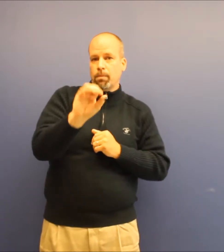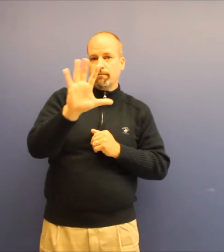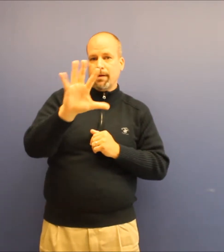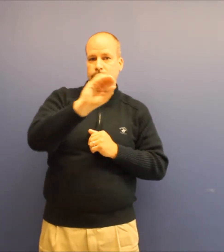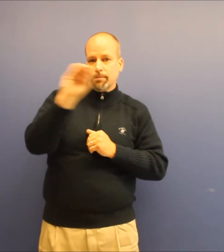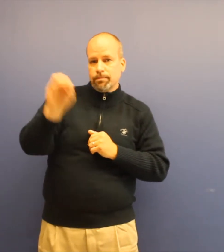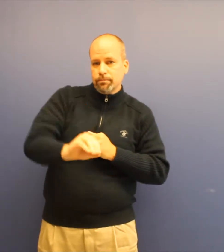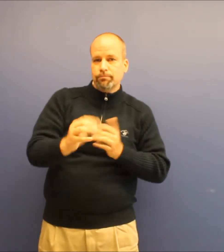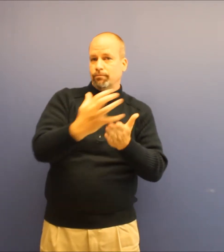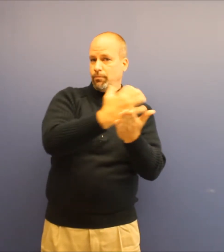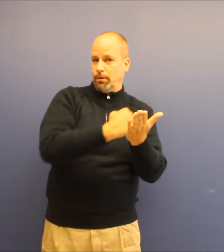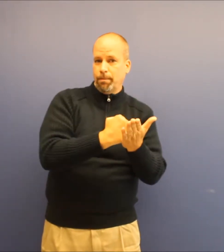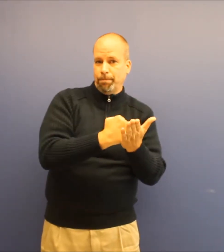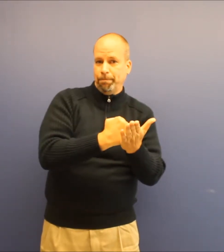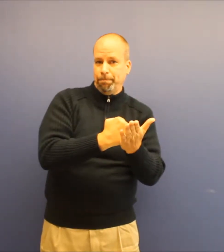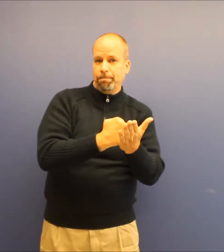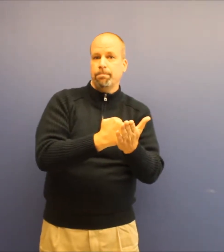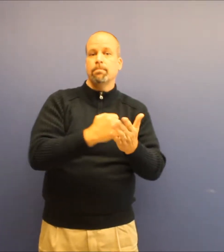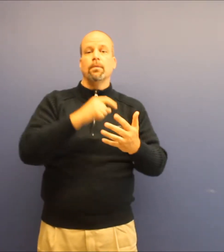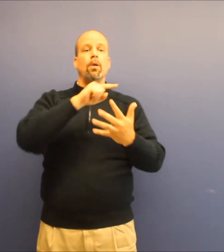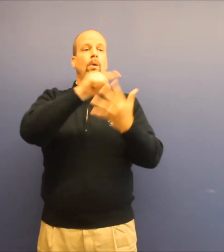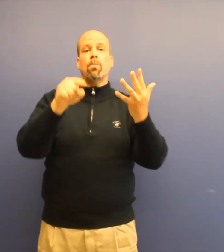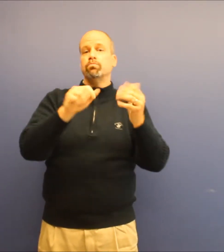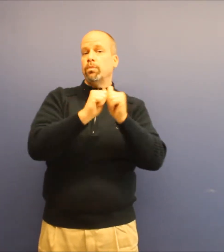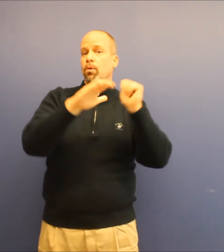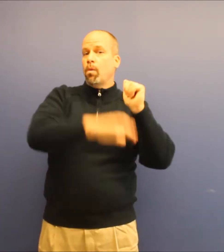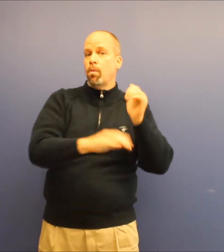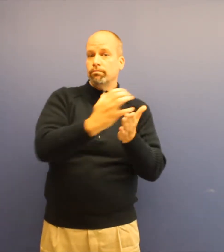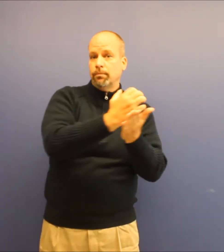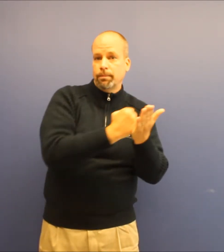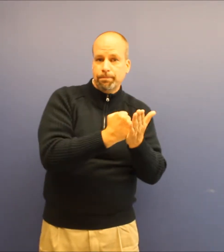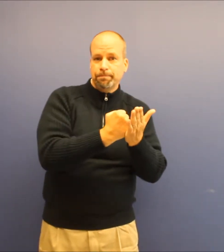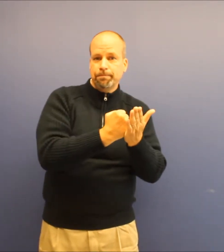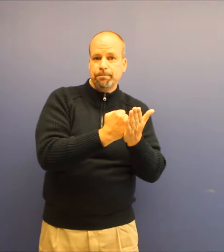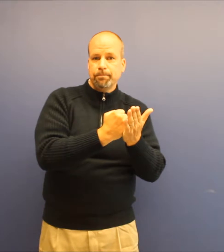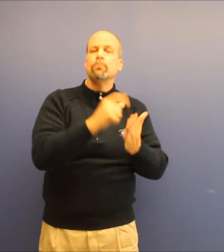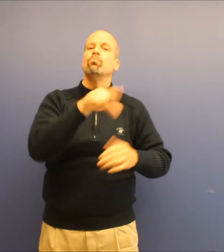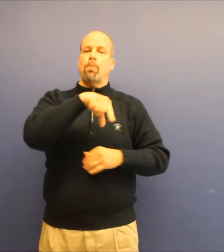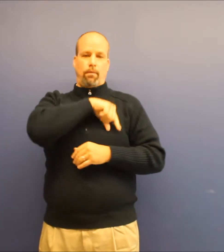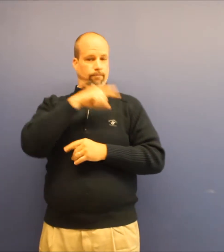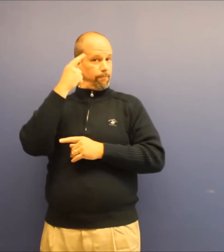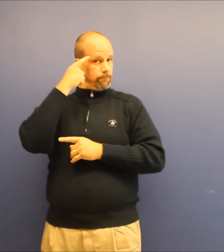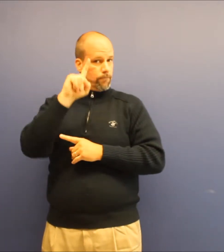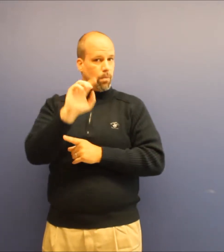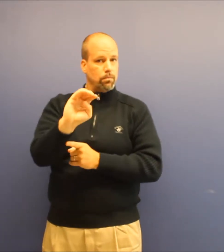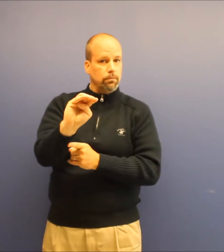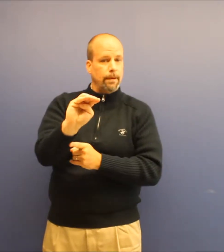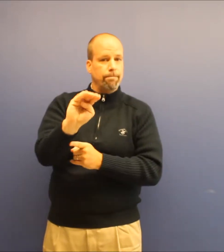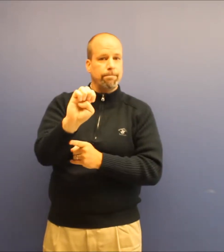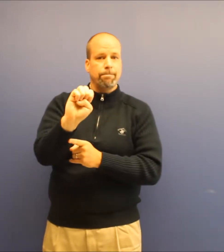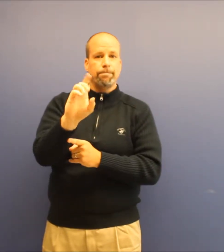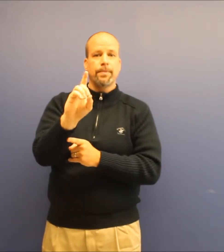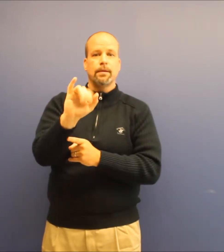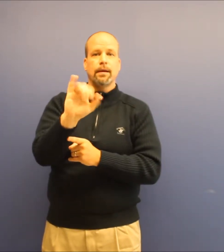Premiums can't cost more than 9.5% of income. Those with very low or no